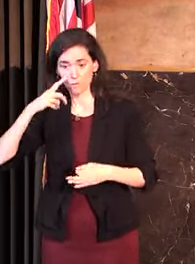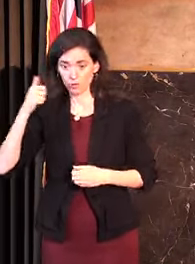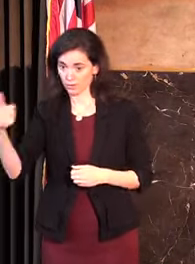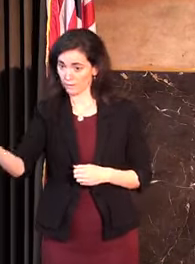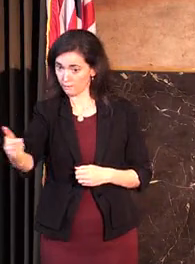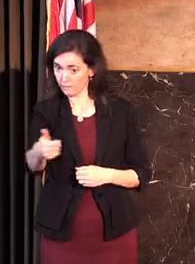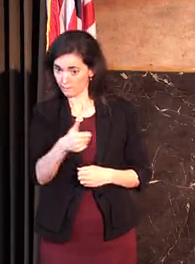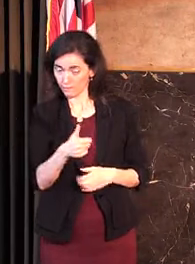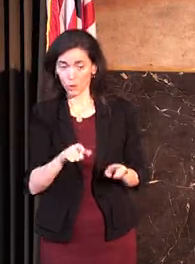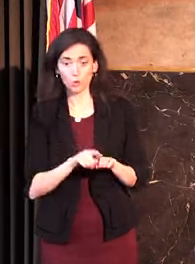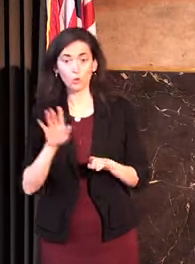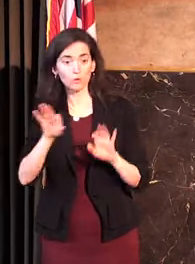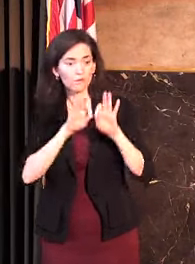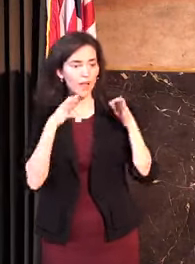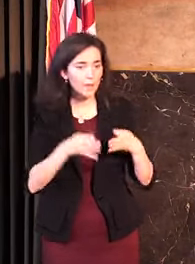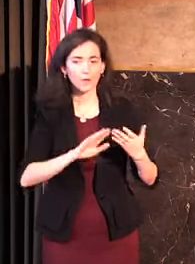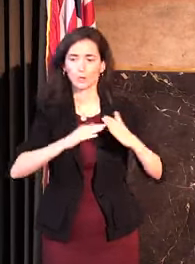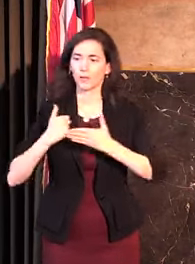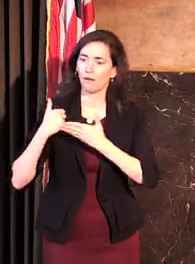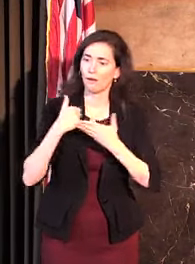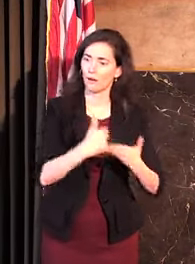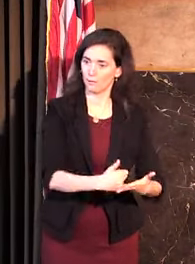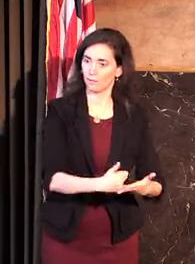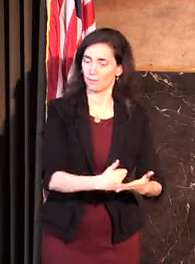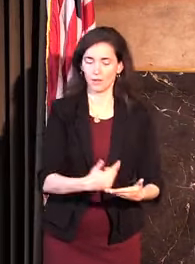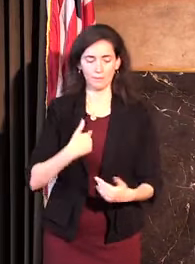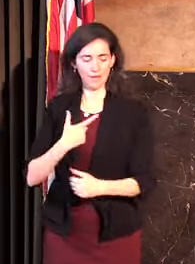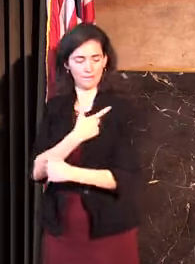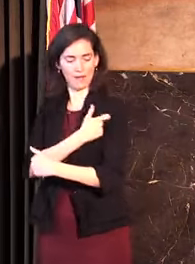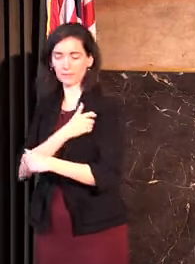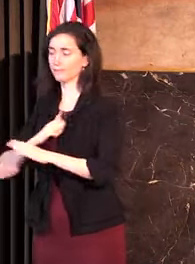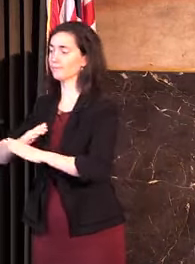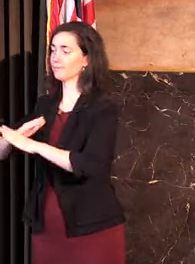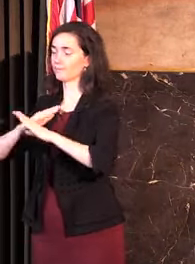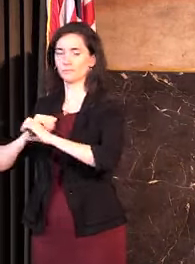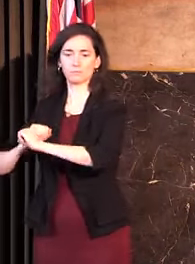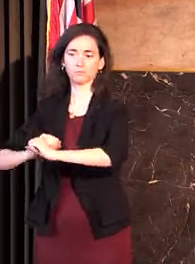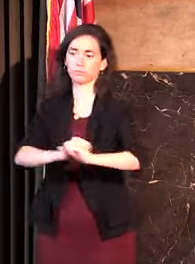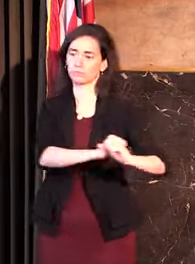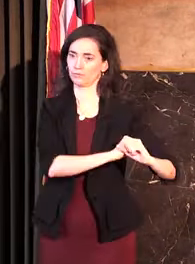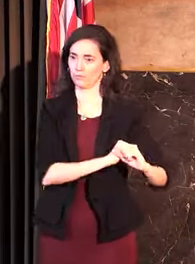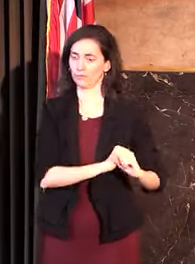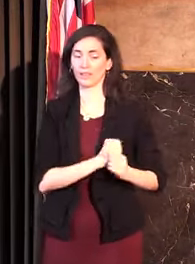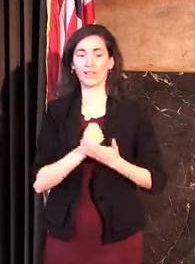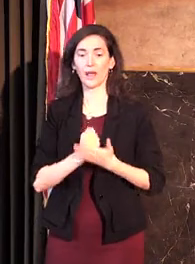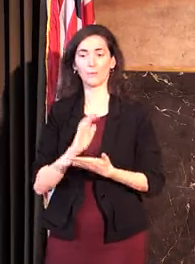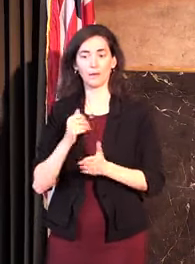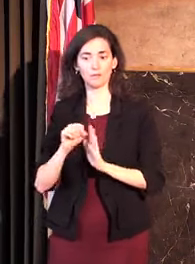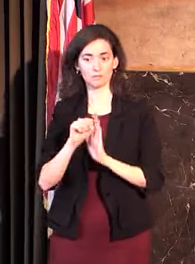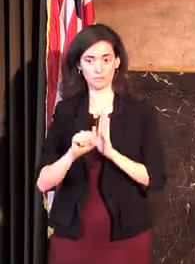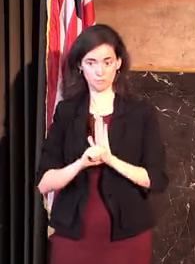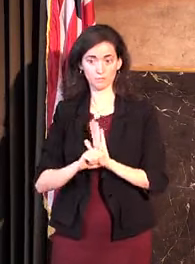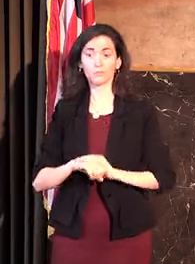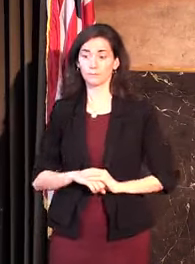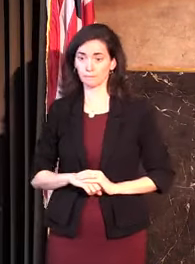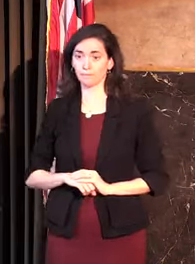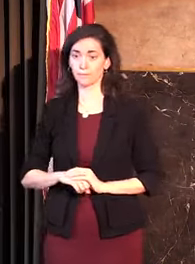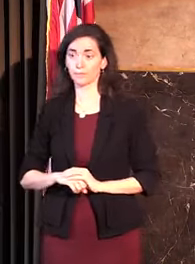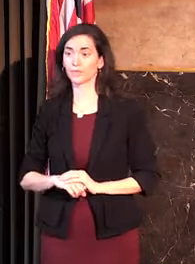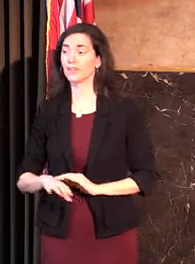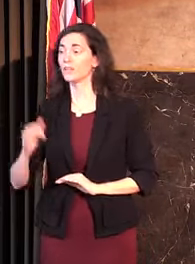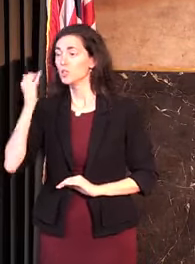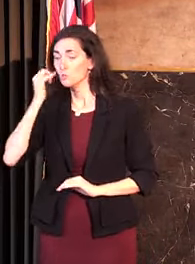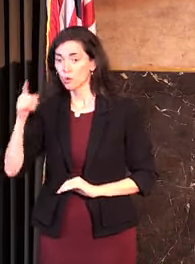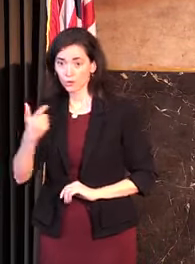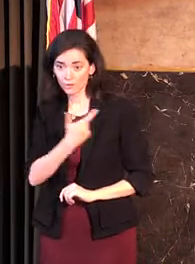decision for your family and for your community and for the state. And I'll remind you, if you're vaccinated, you're less